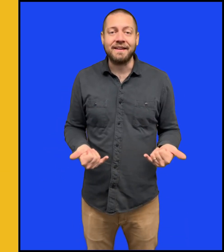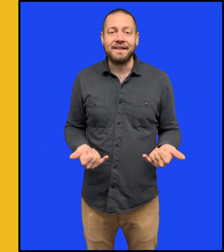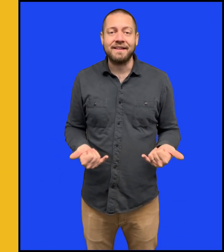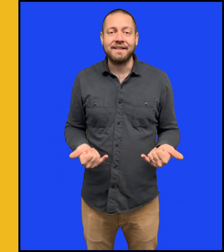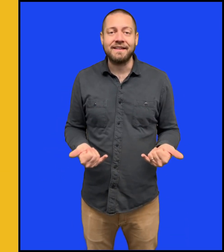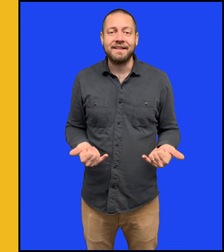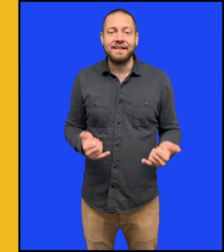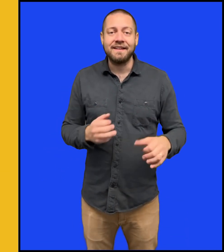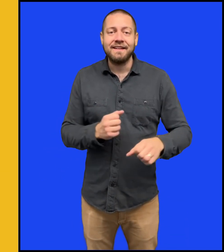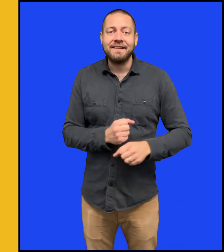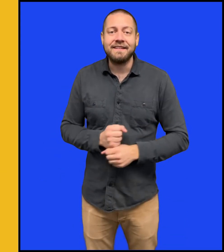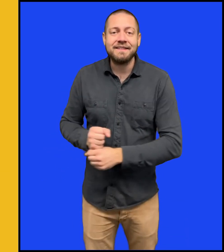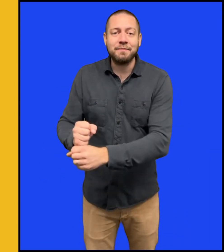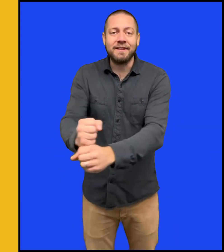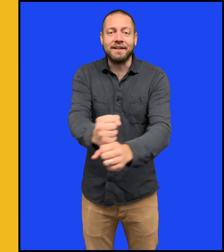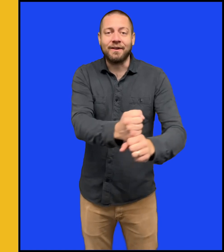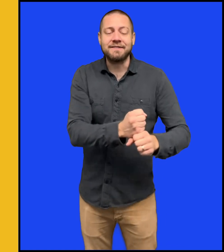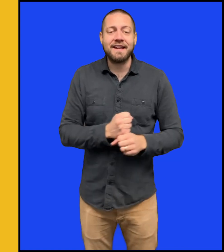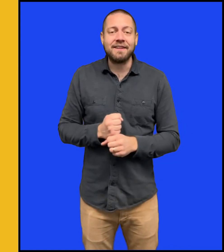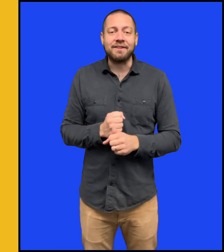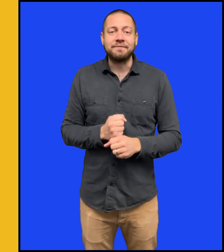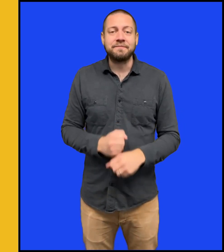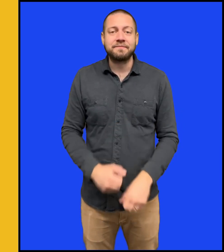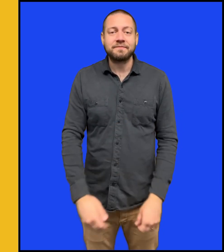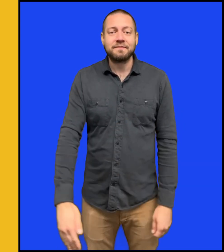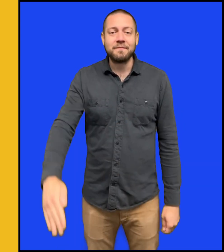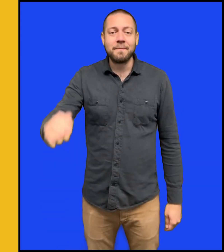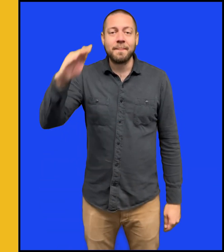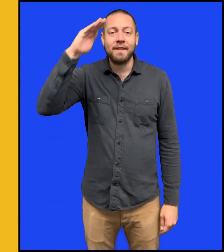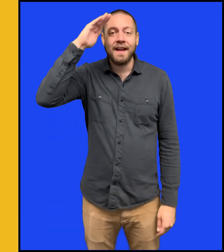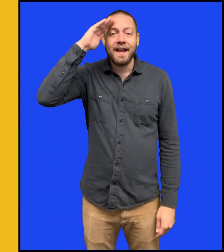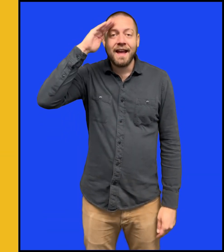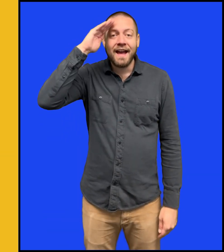Today. Let's put it all together.